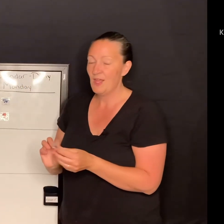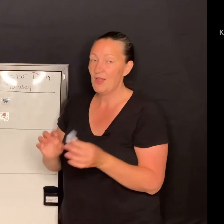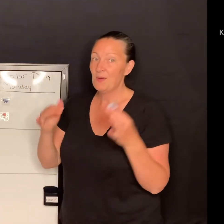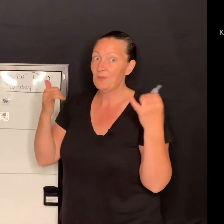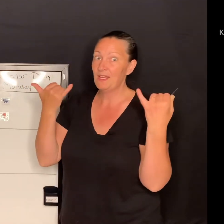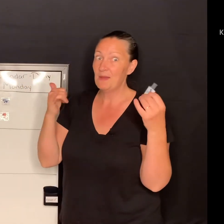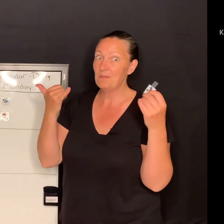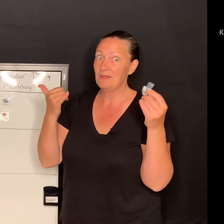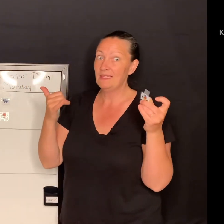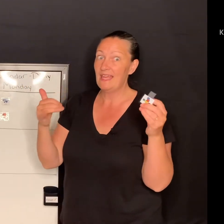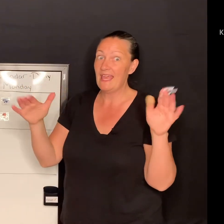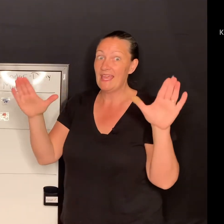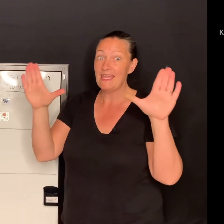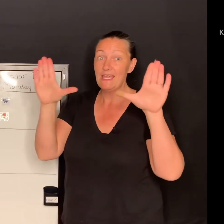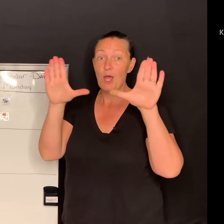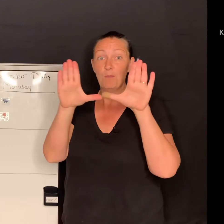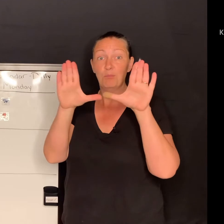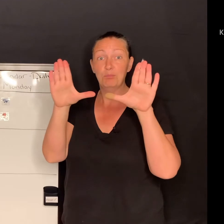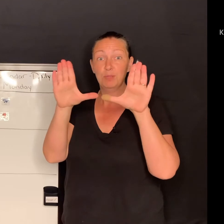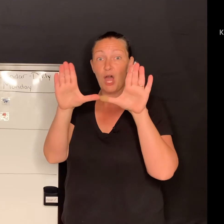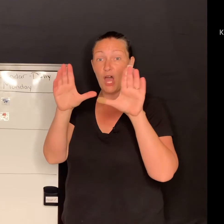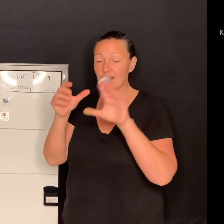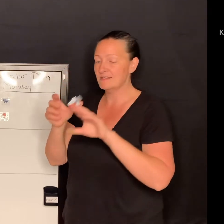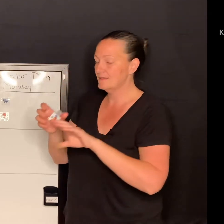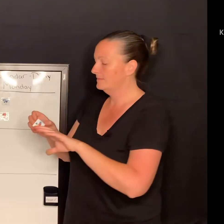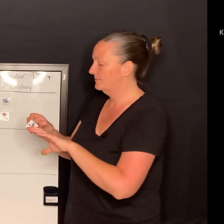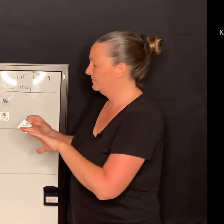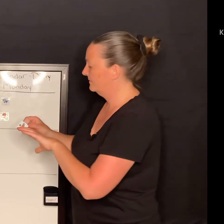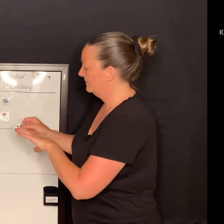we're going to play blocks.